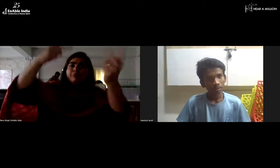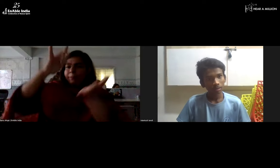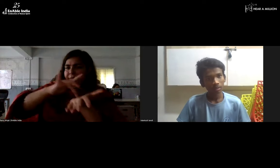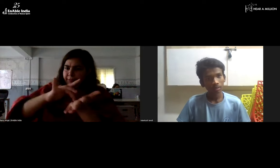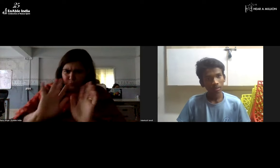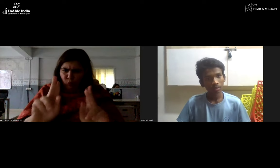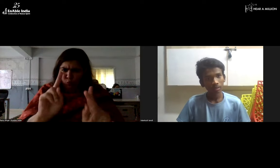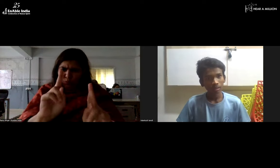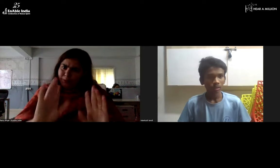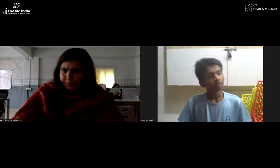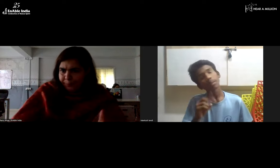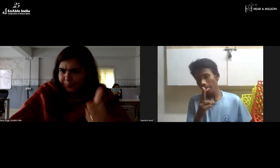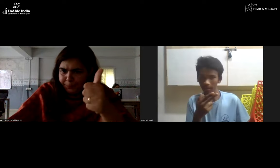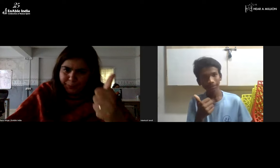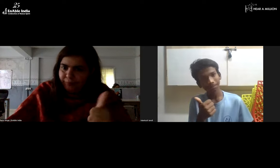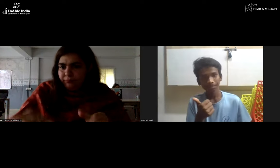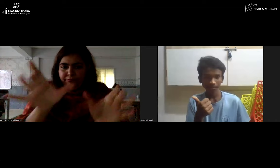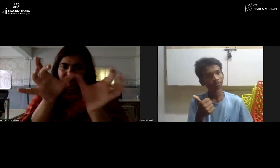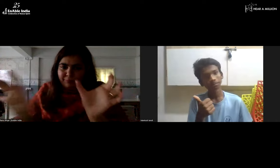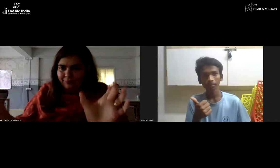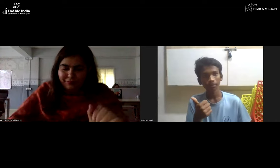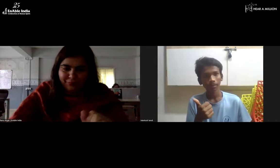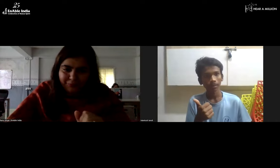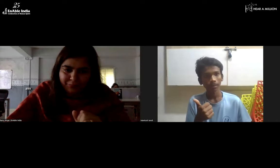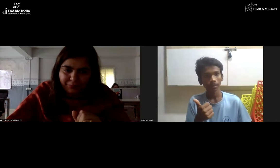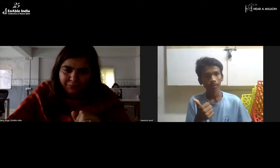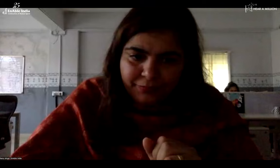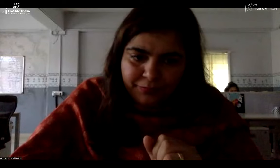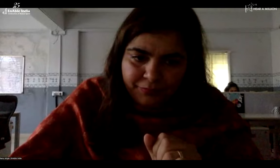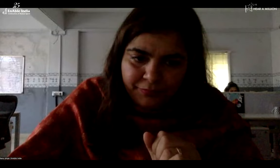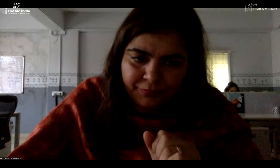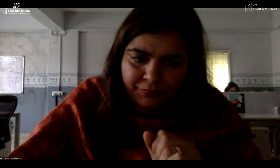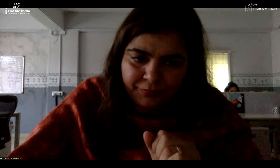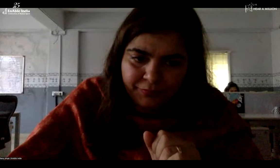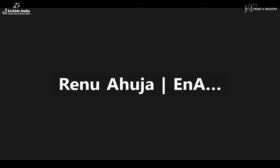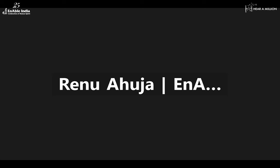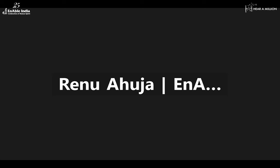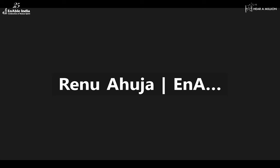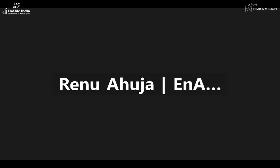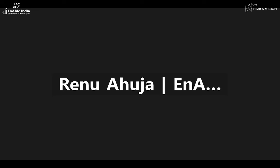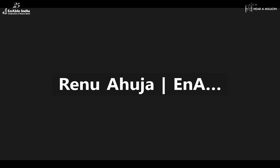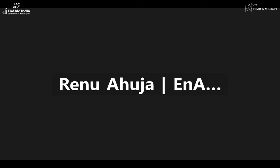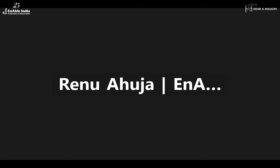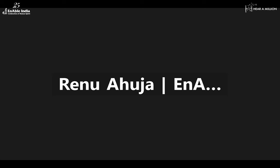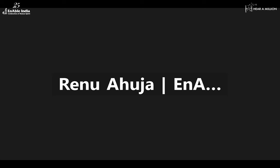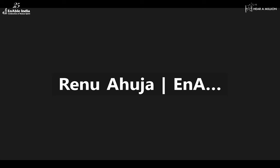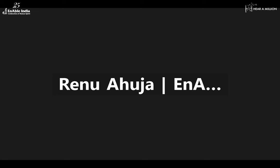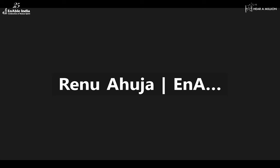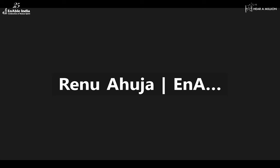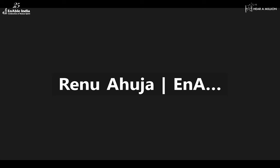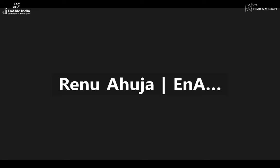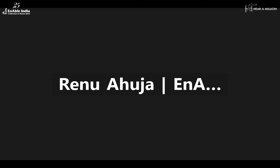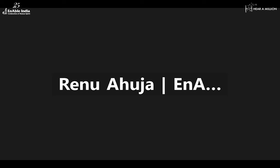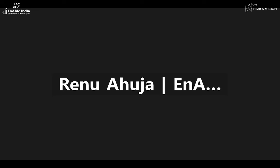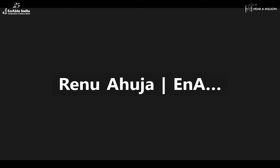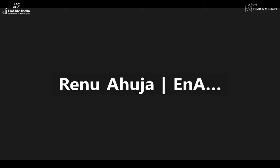again. So now forget that you're Mantosh for a while and imagine that you are an animal. It could be elephant,